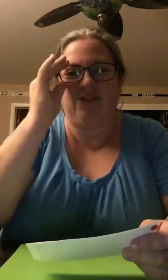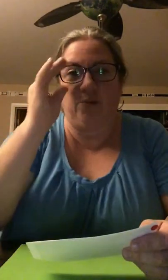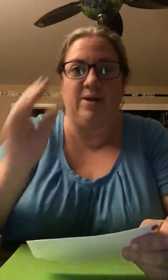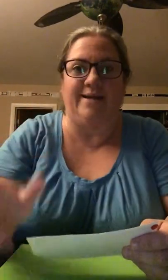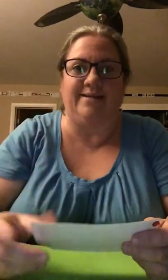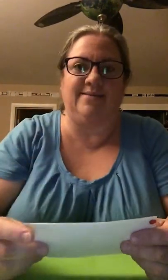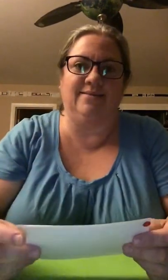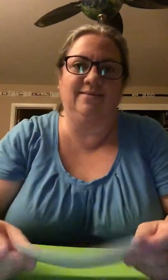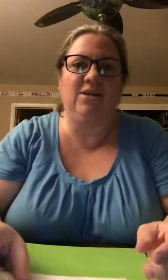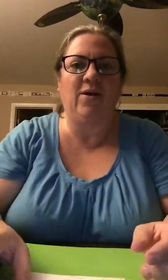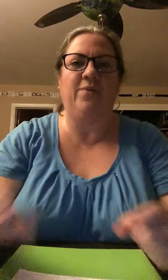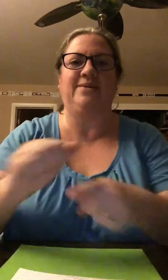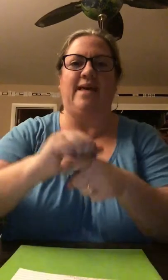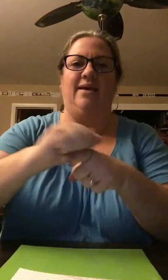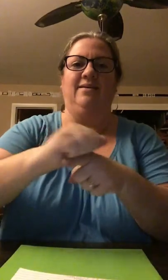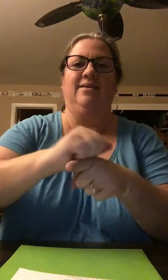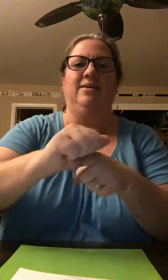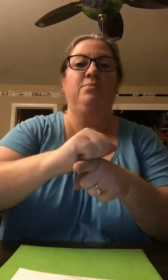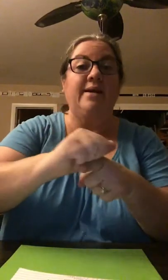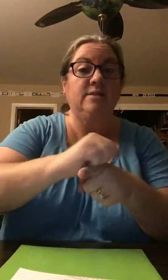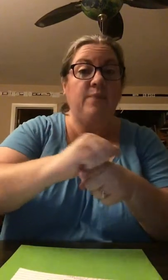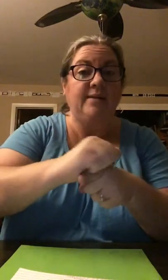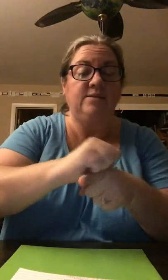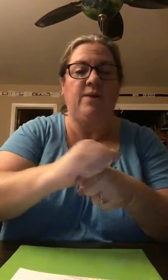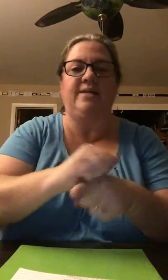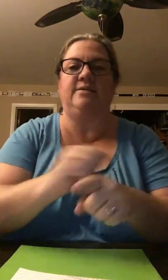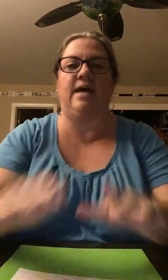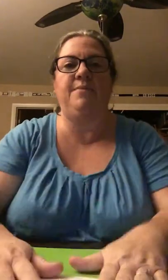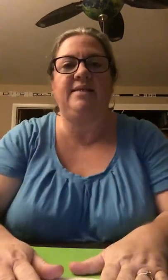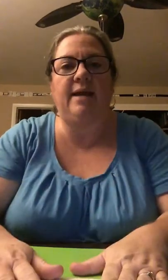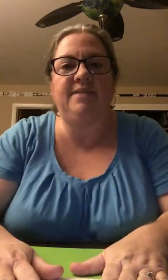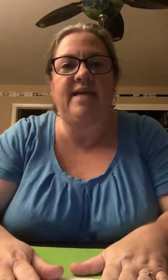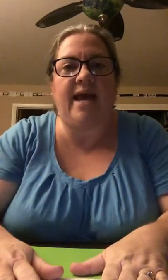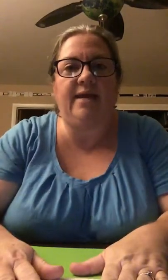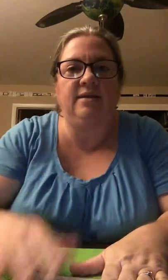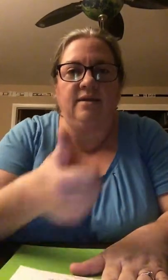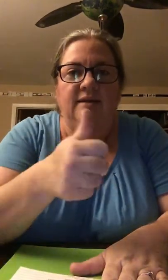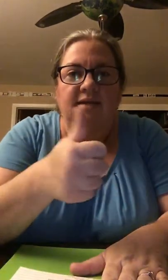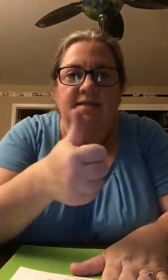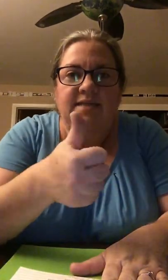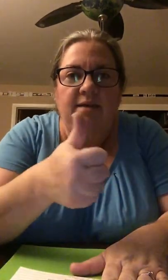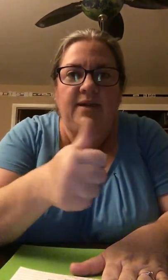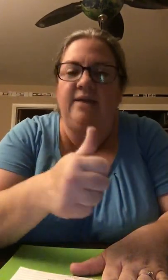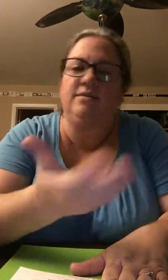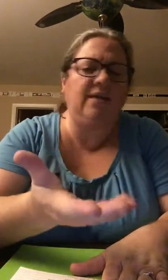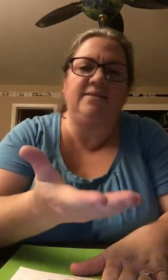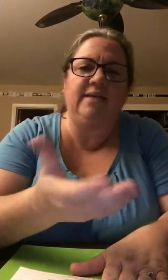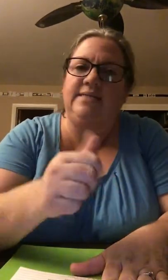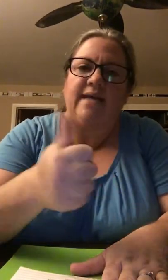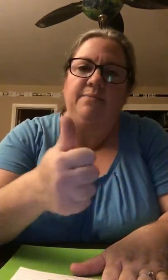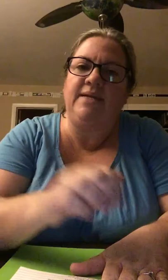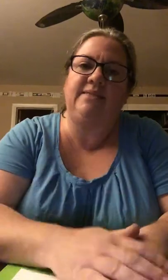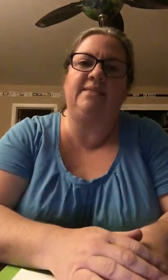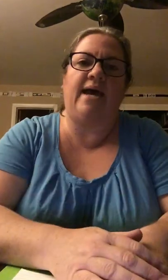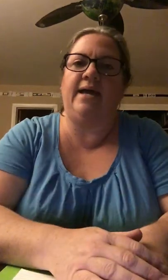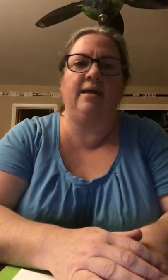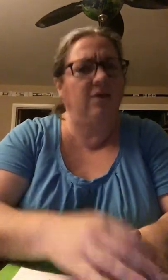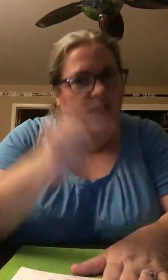you practice. I always say, practice, practice, practice. How many times a day? 10 minutes. That's it. 10 minutes a day. And you'll have